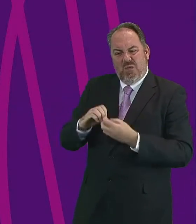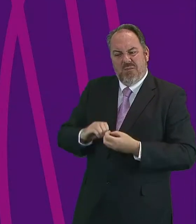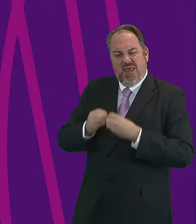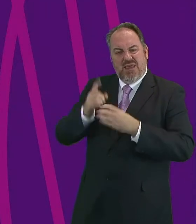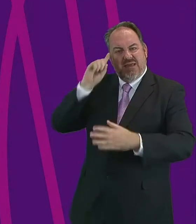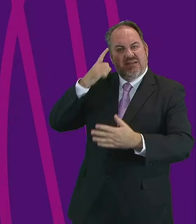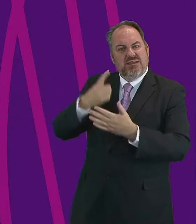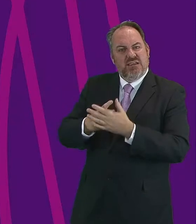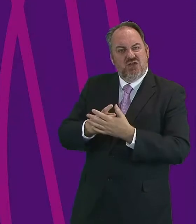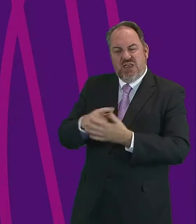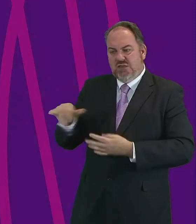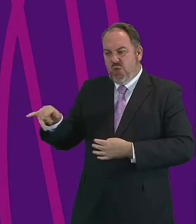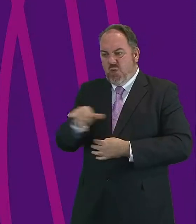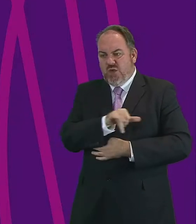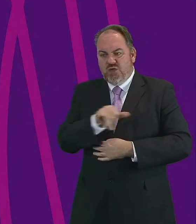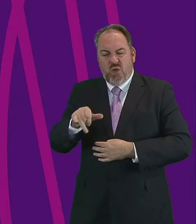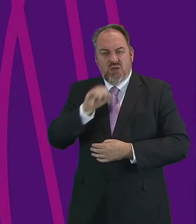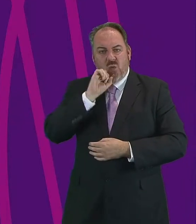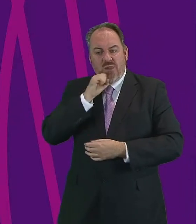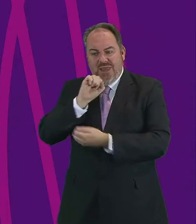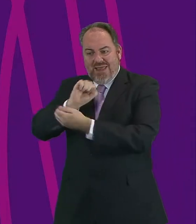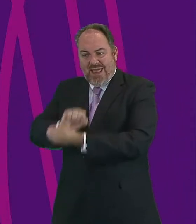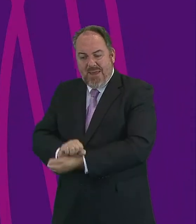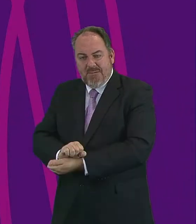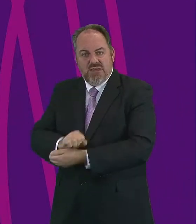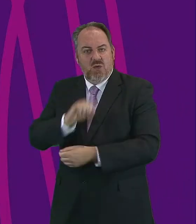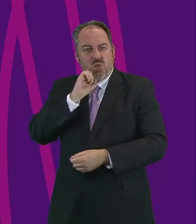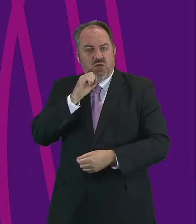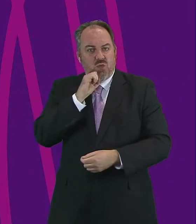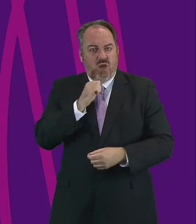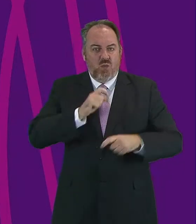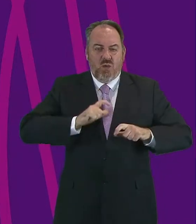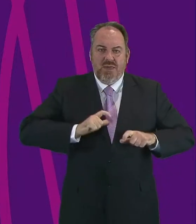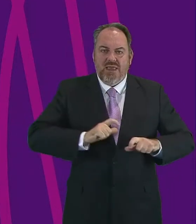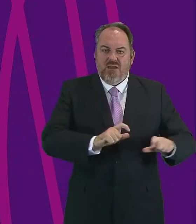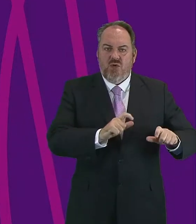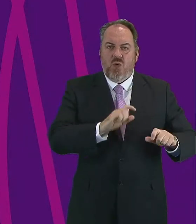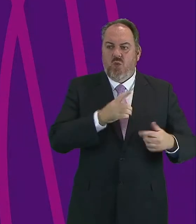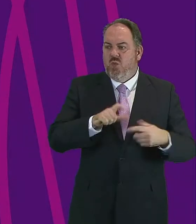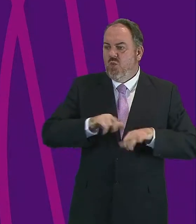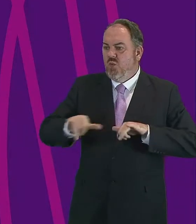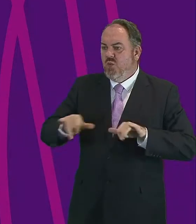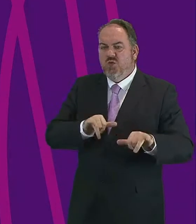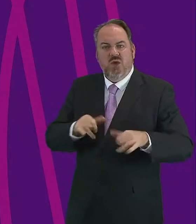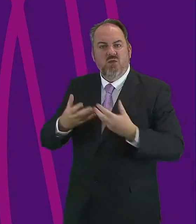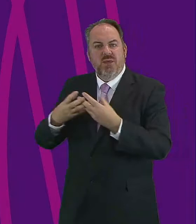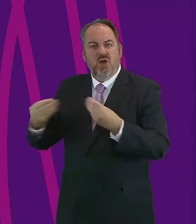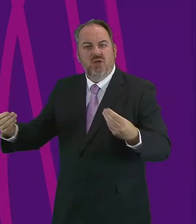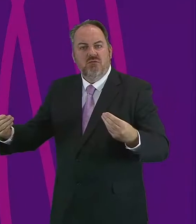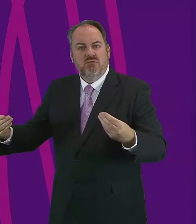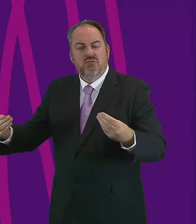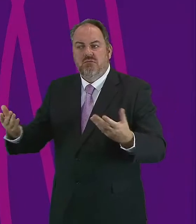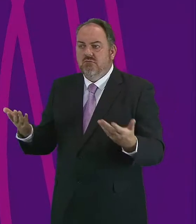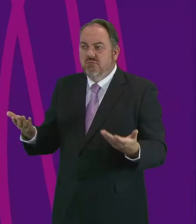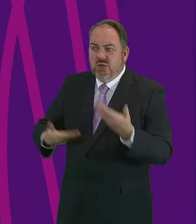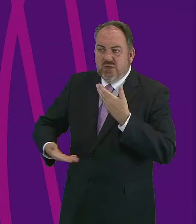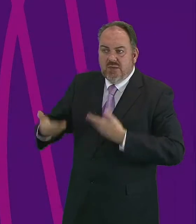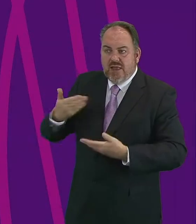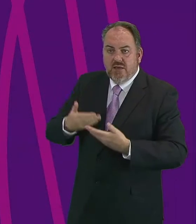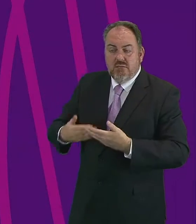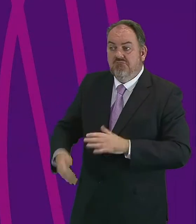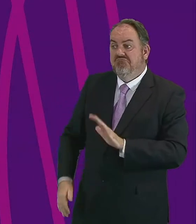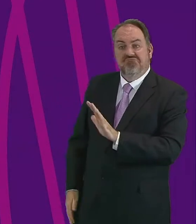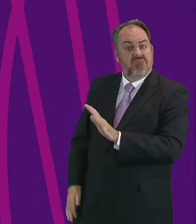to which provisions will be renewed and which will expire? Cabinet Secretary. It's a good question.